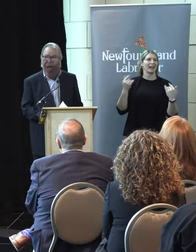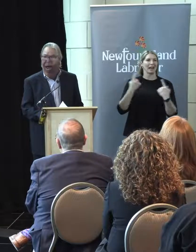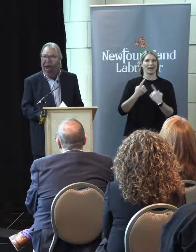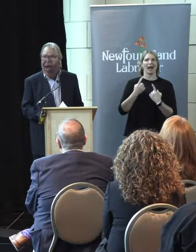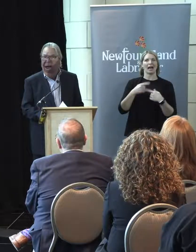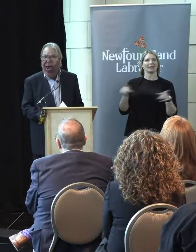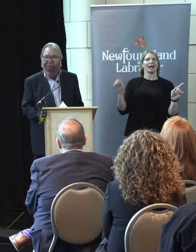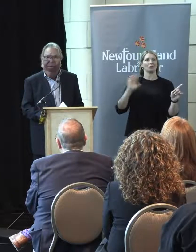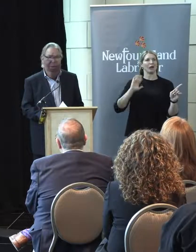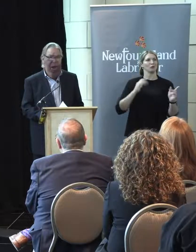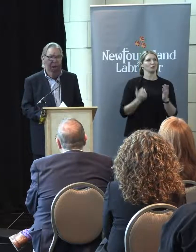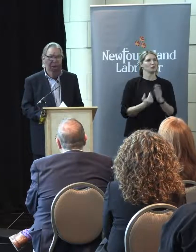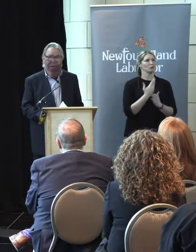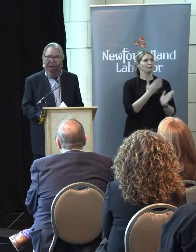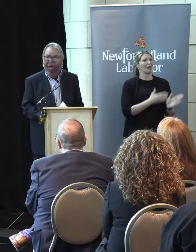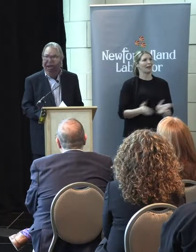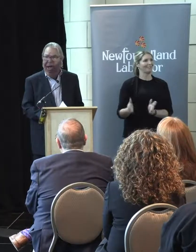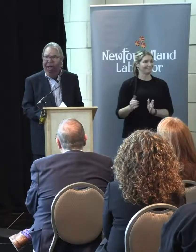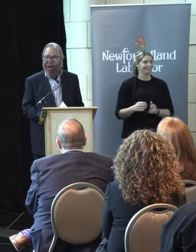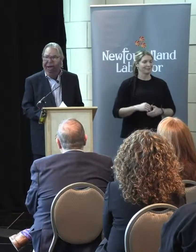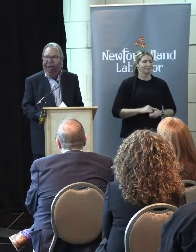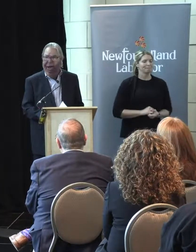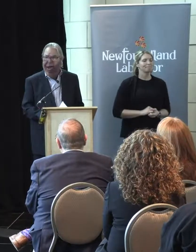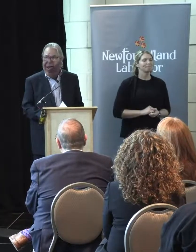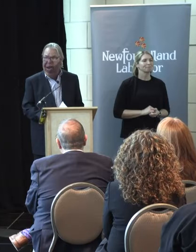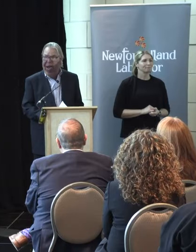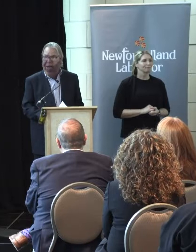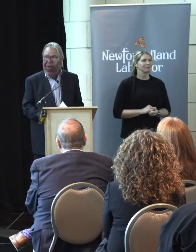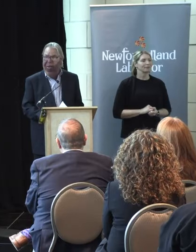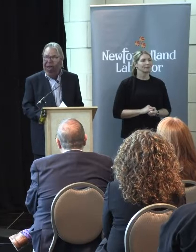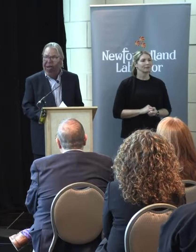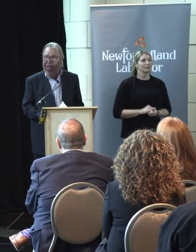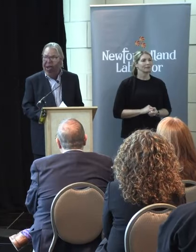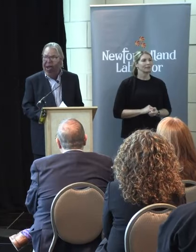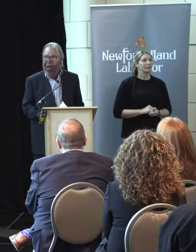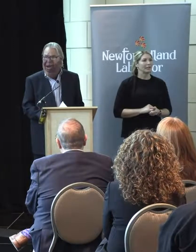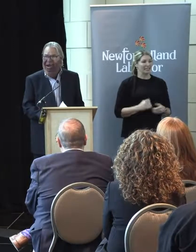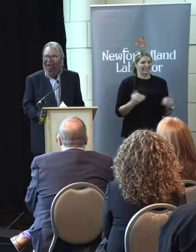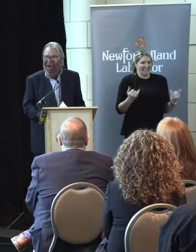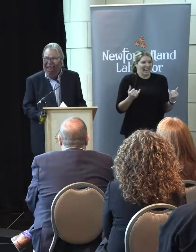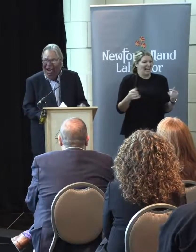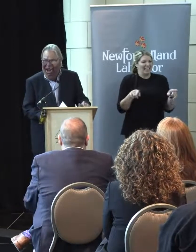plan. To me, it's like having a baby.